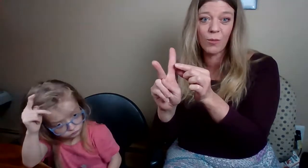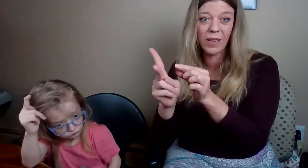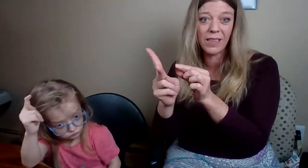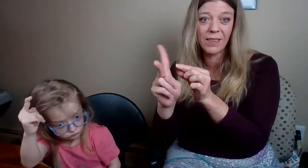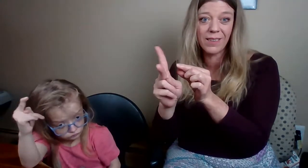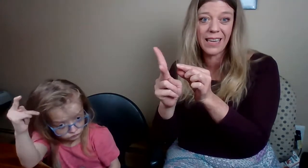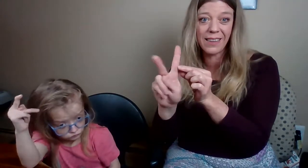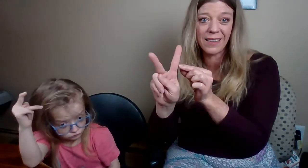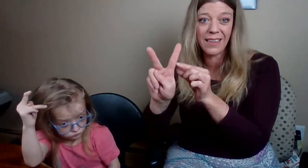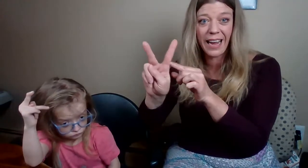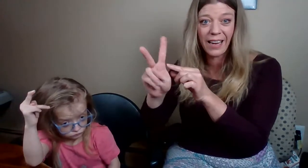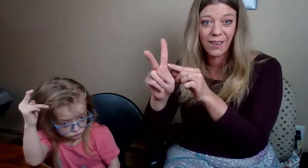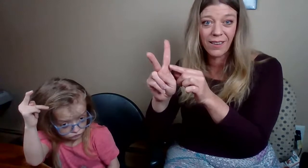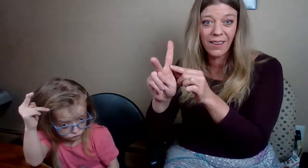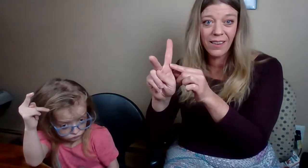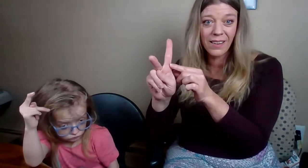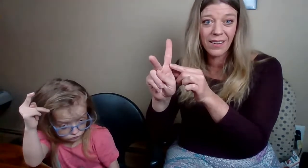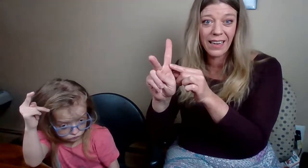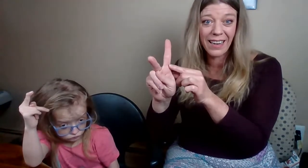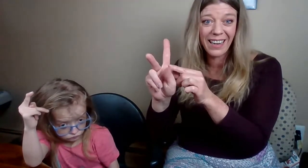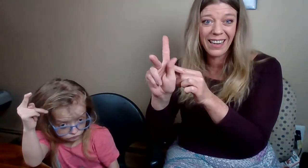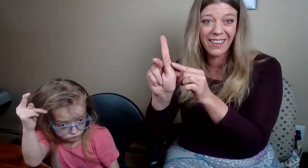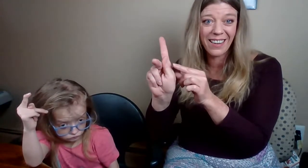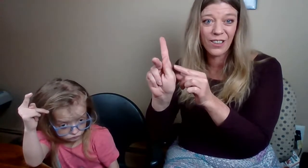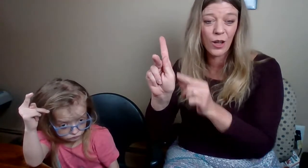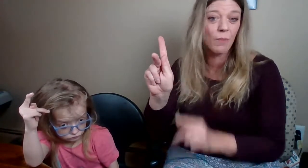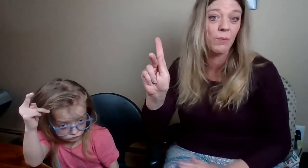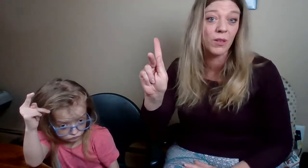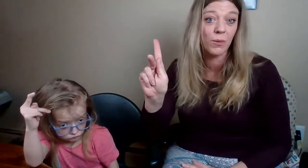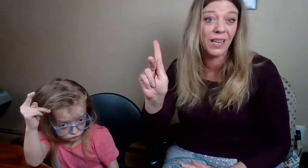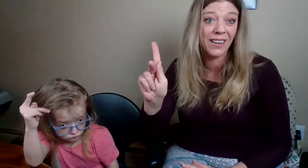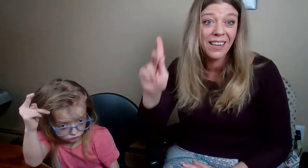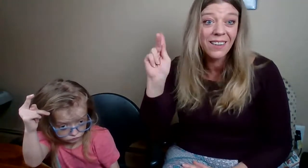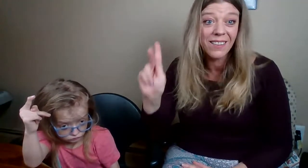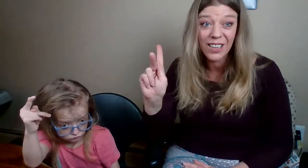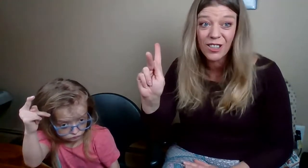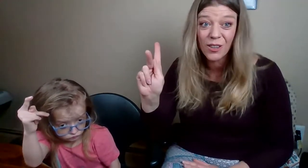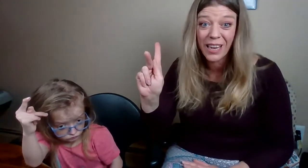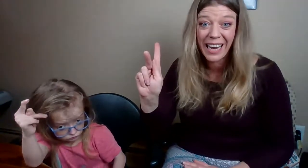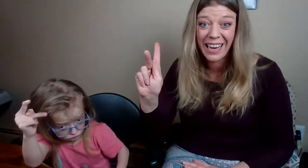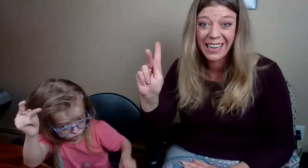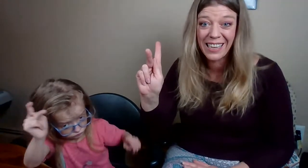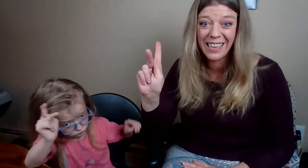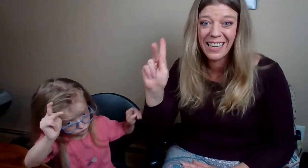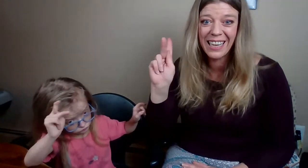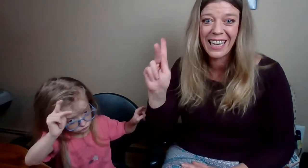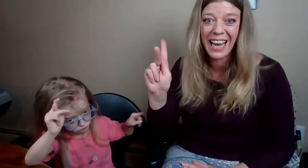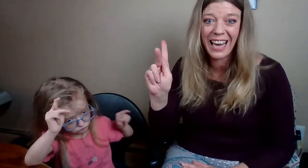bit, so it's at this angle, okay? And then your thumb in between. There's your K. K.